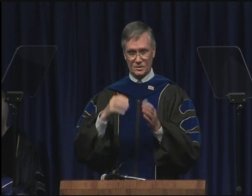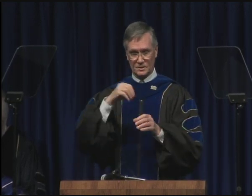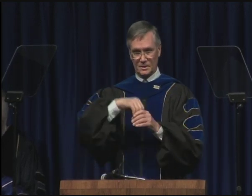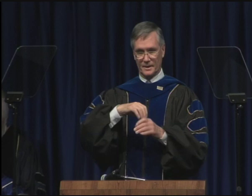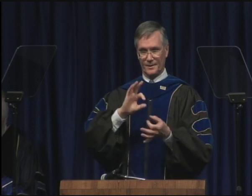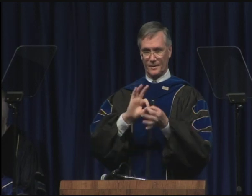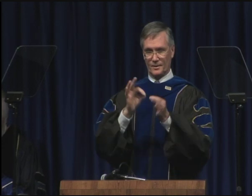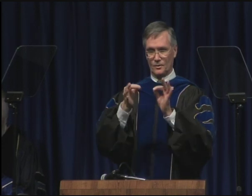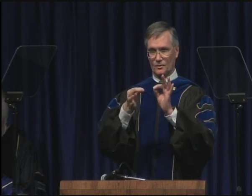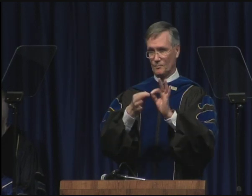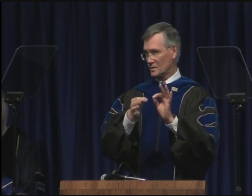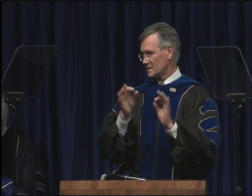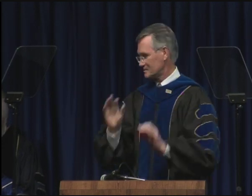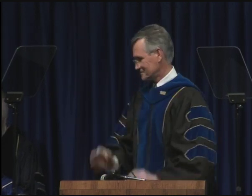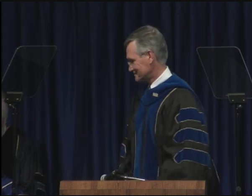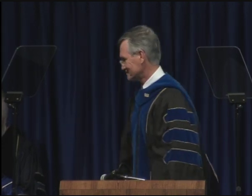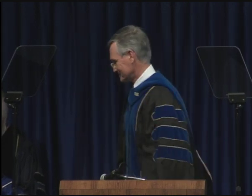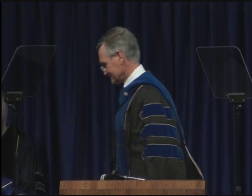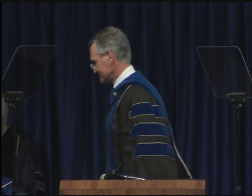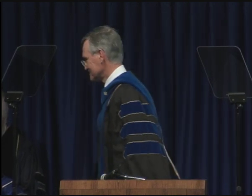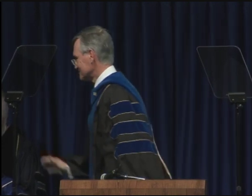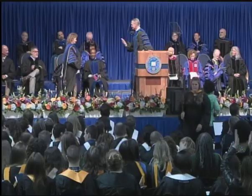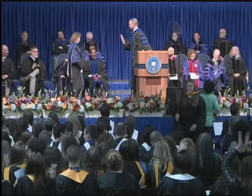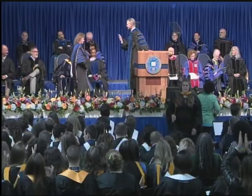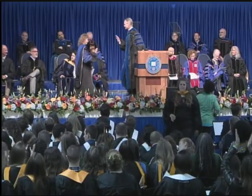students in interpretation.